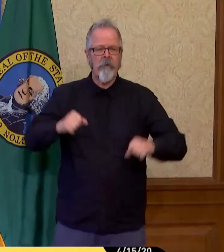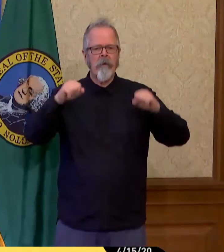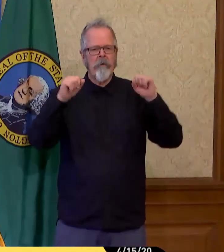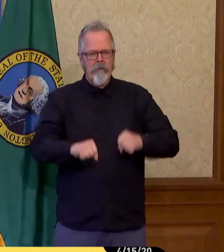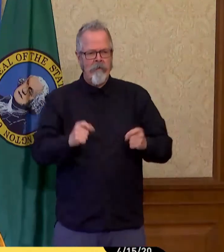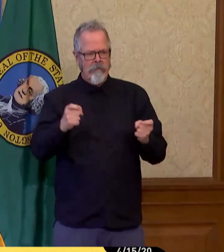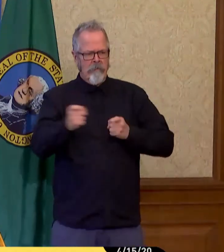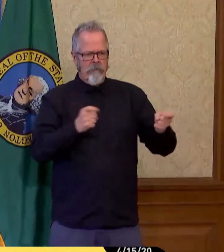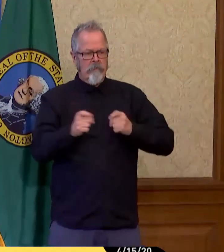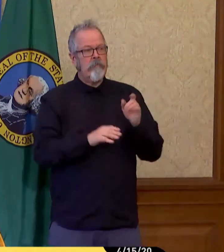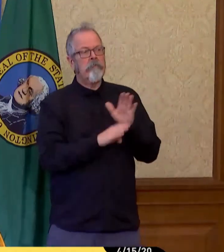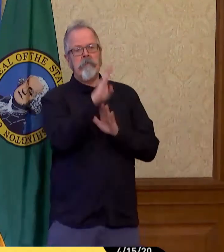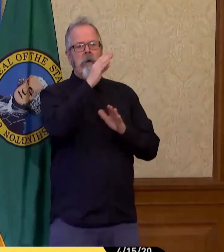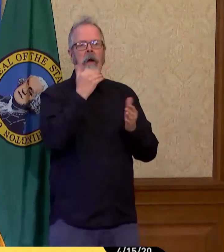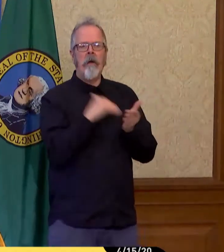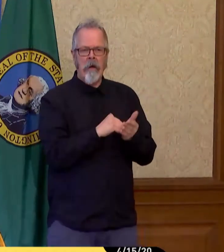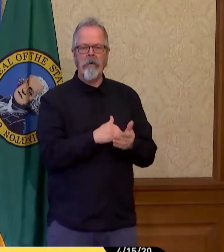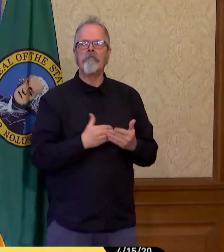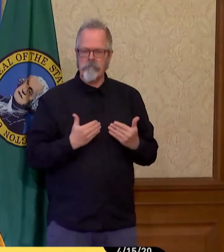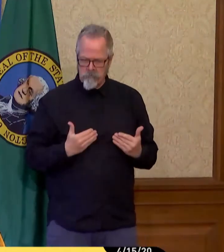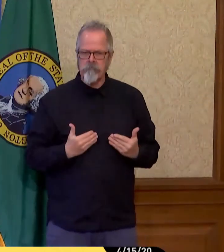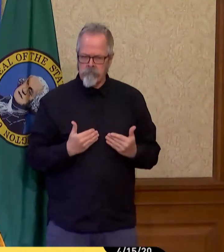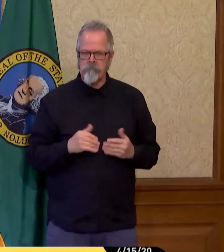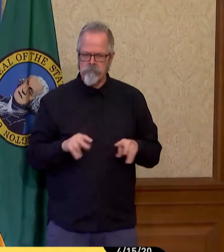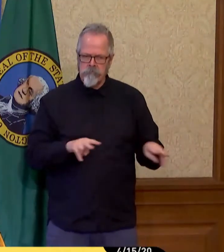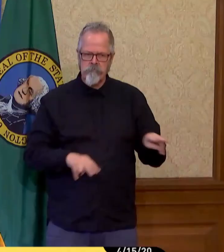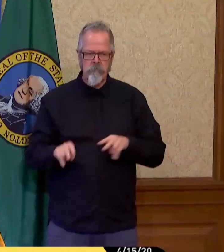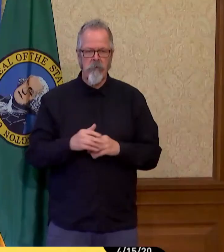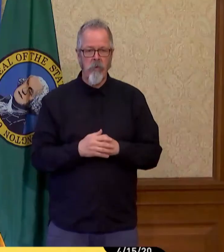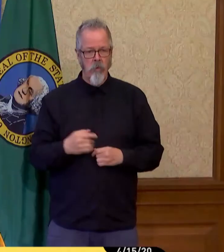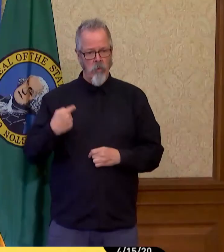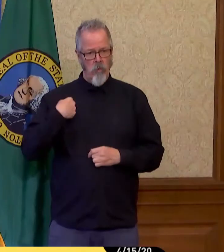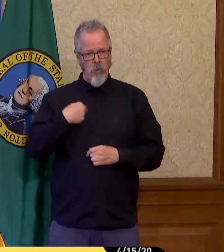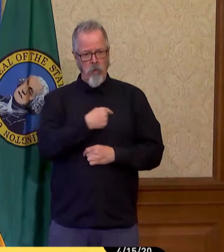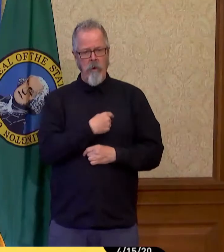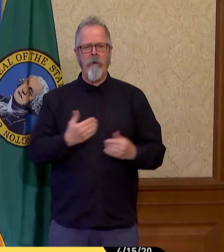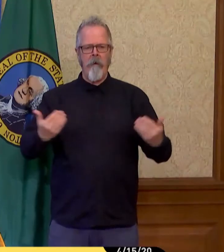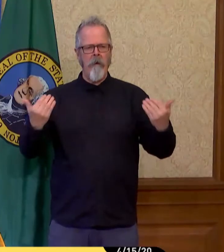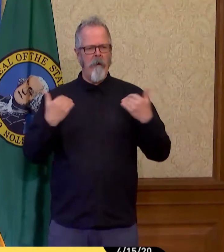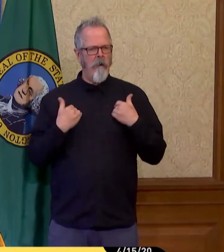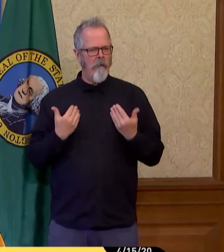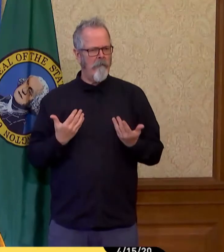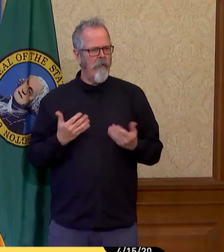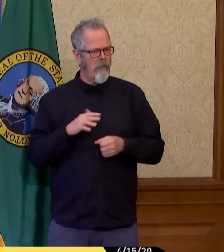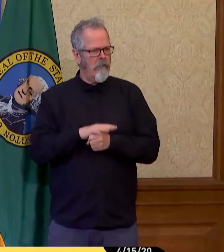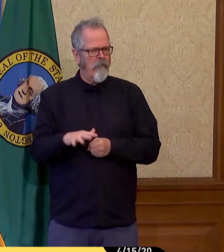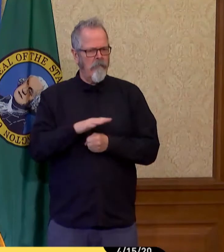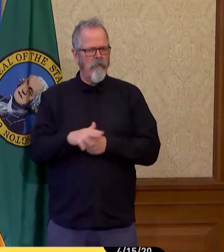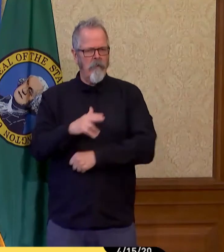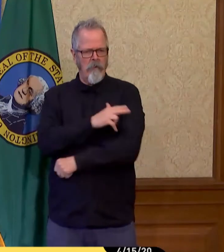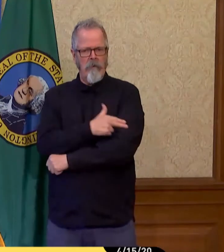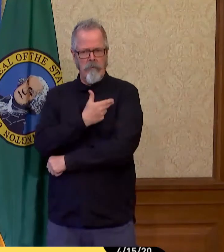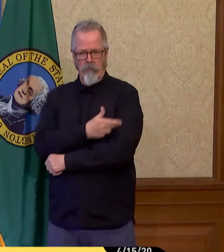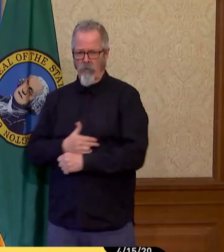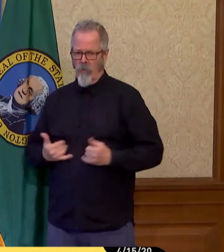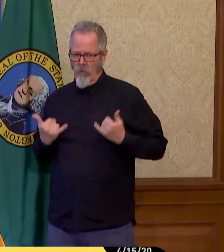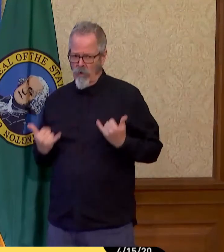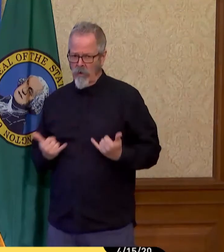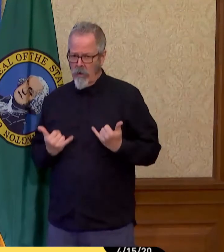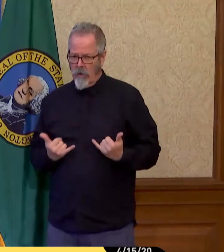that sent back a hospital, actually, because we have adequate hospital facilities, and